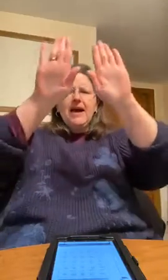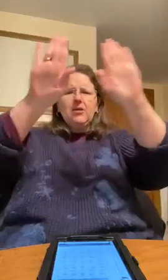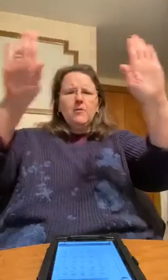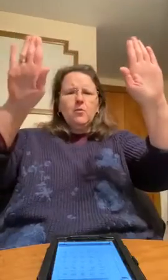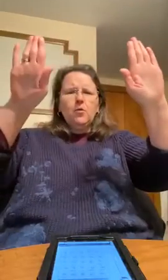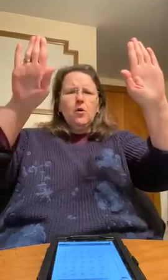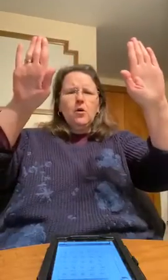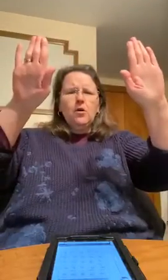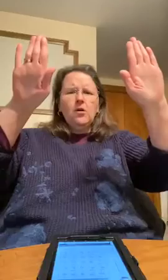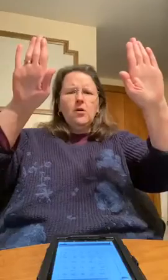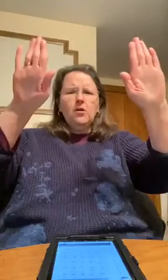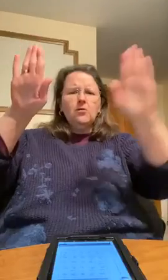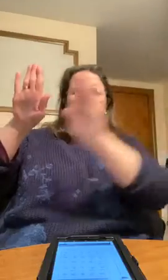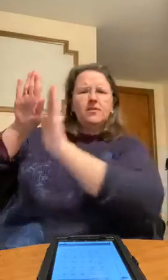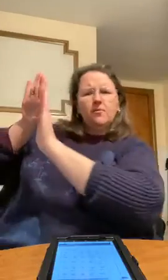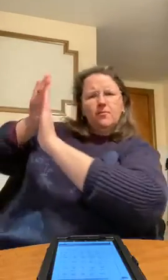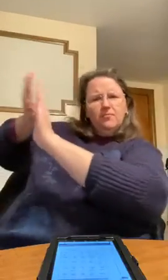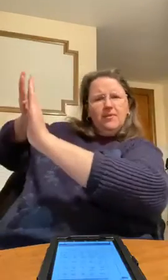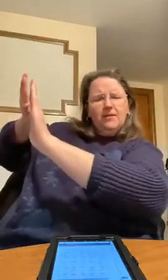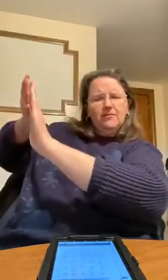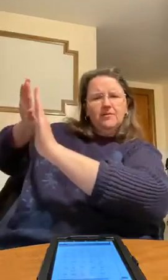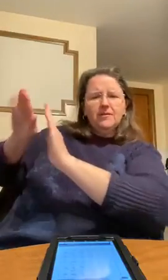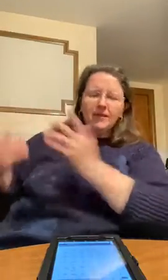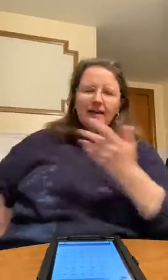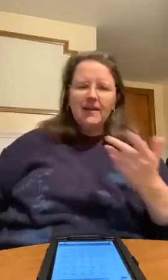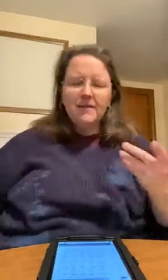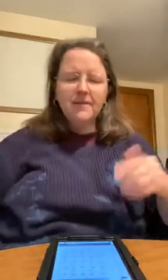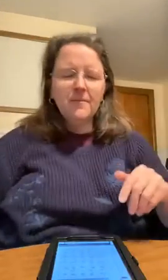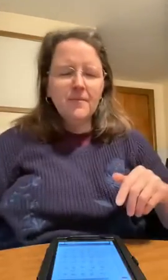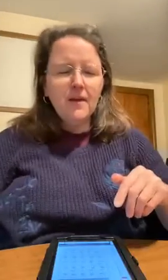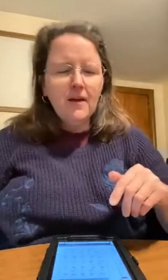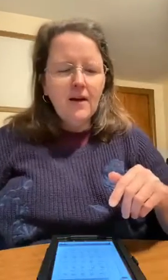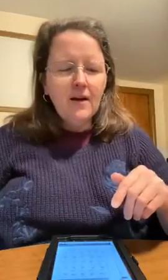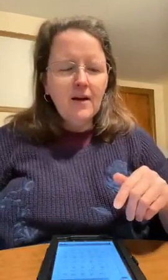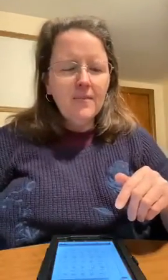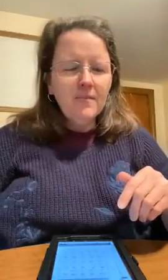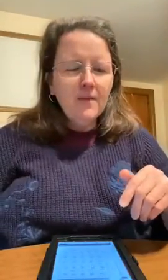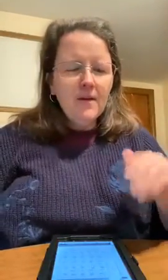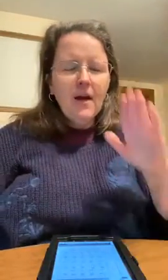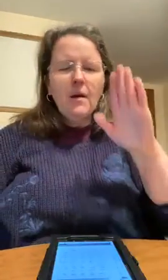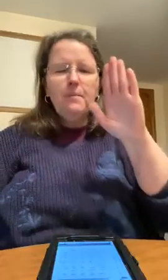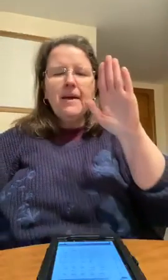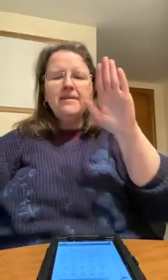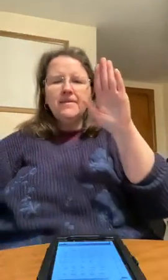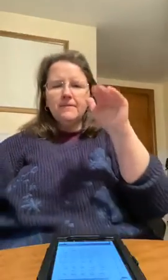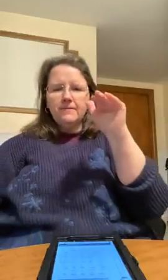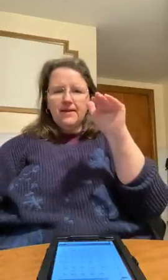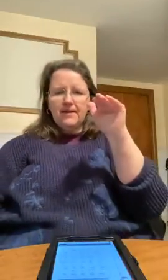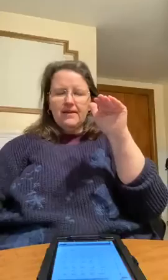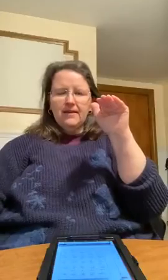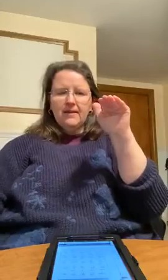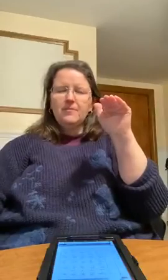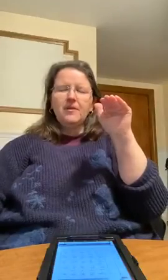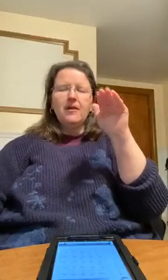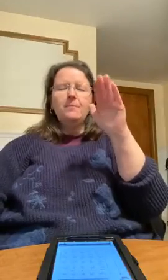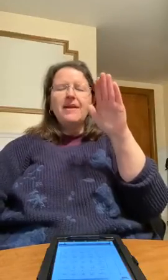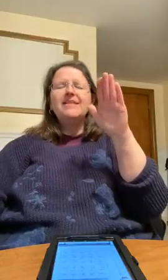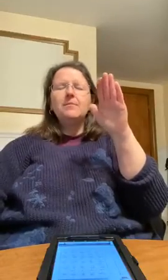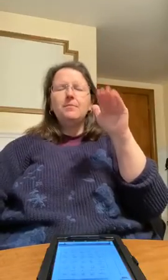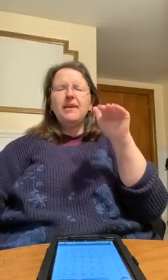the wall, or that kind of thing. A bent B. What am